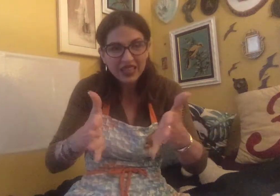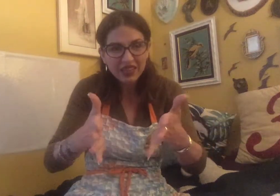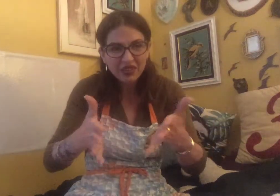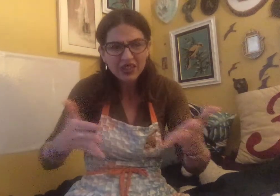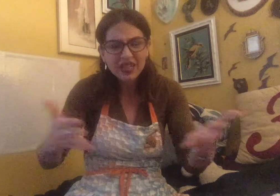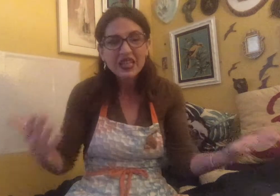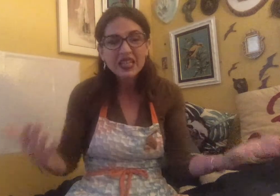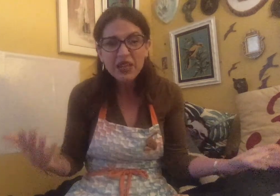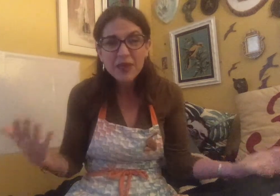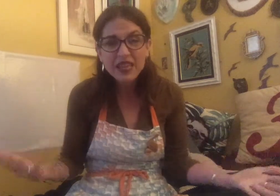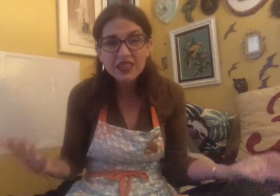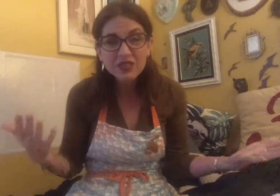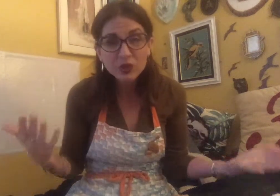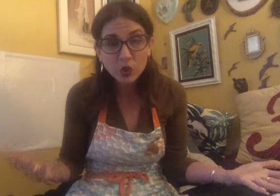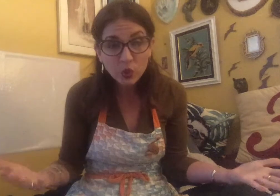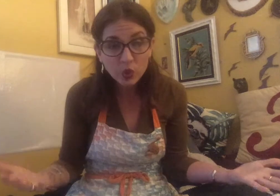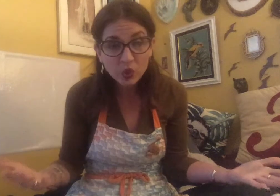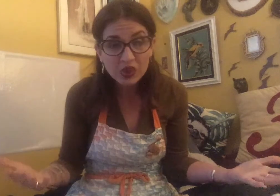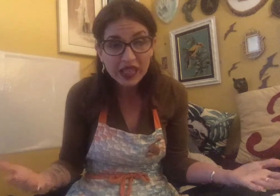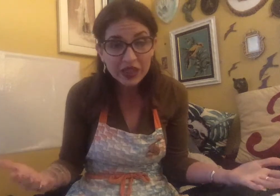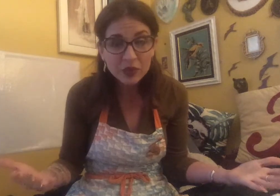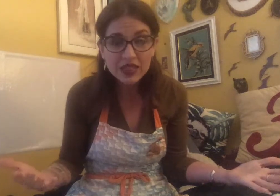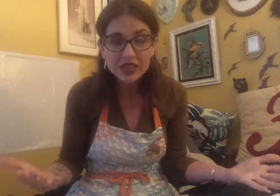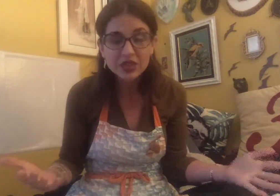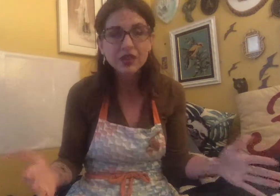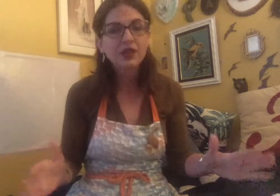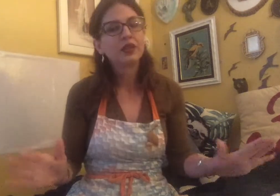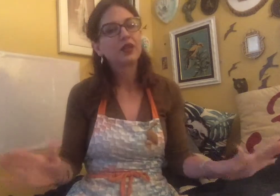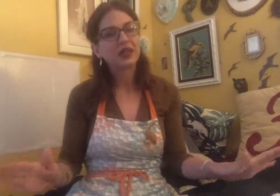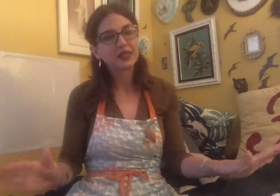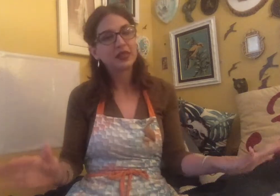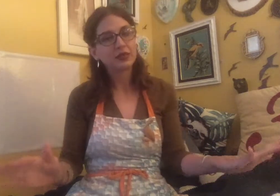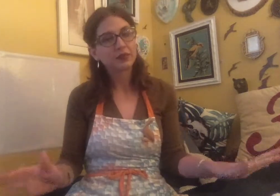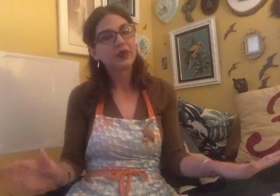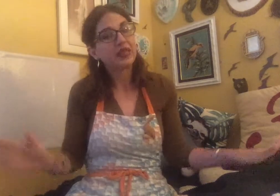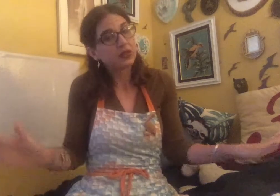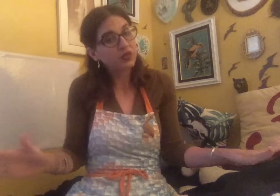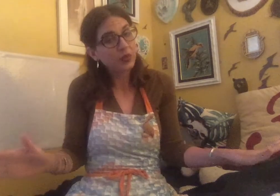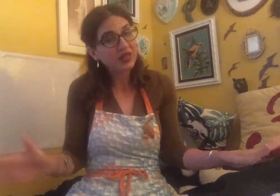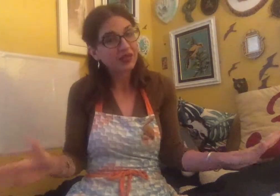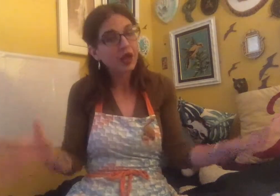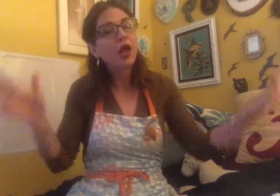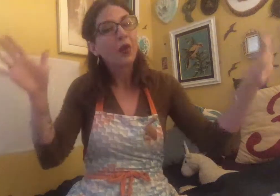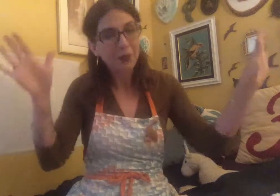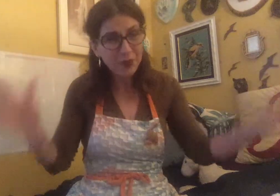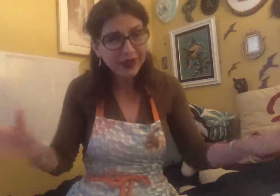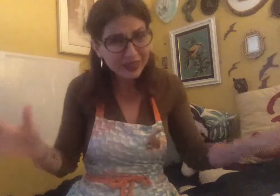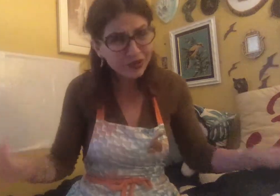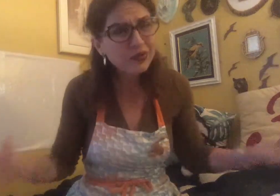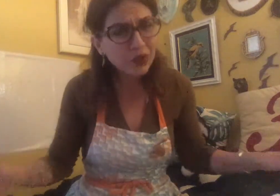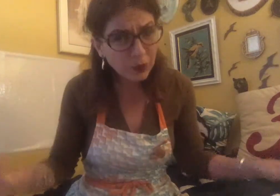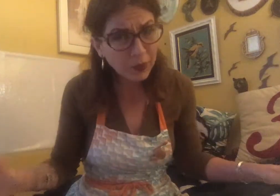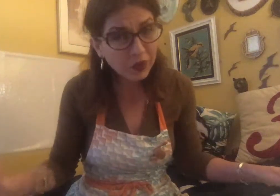together, they make this cool language. I know, English is weird, but it's super